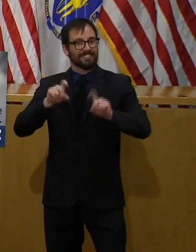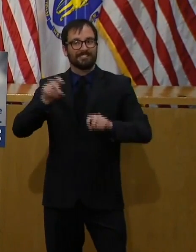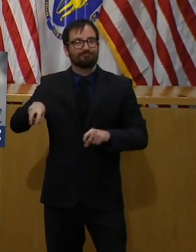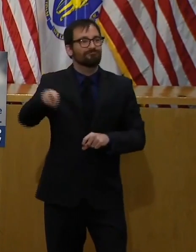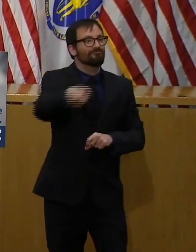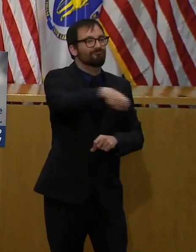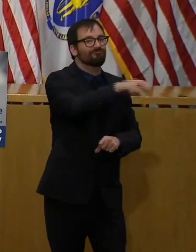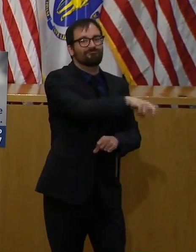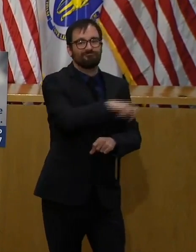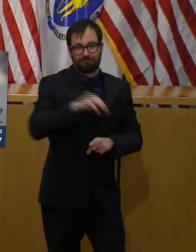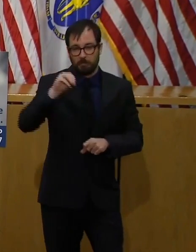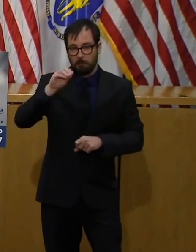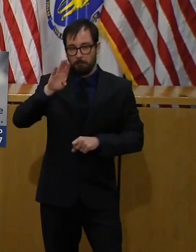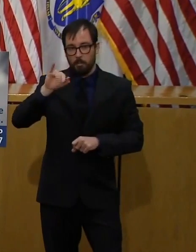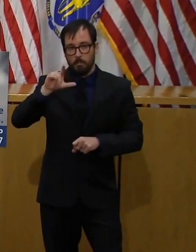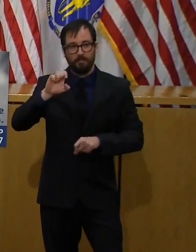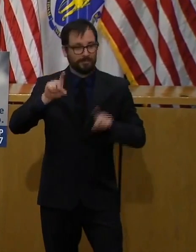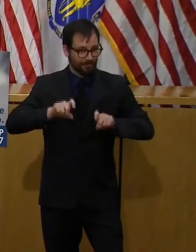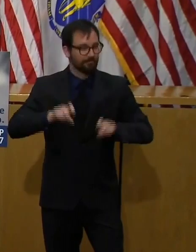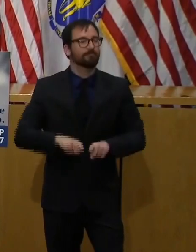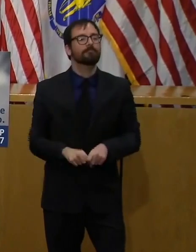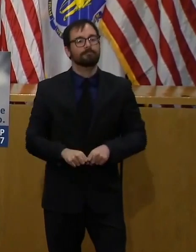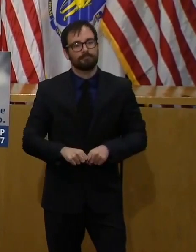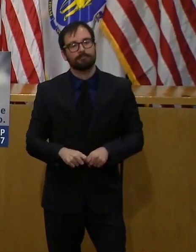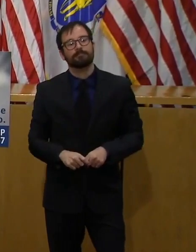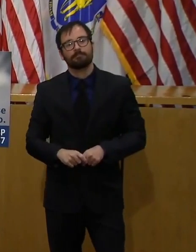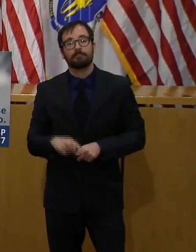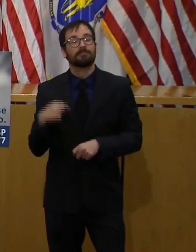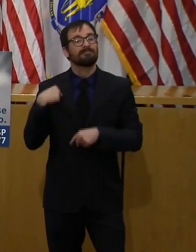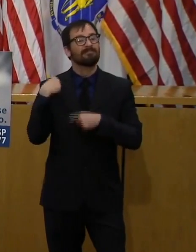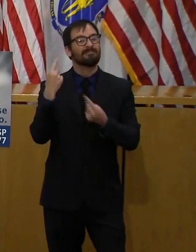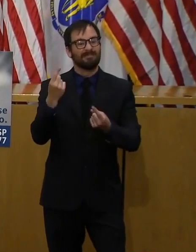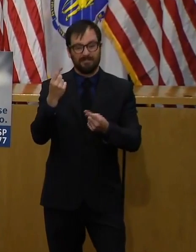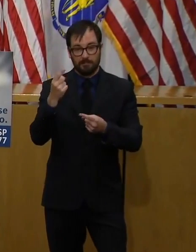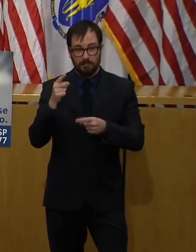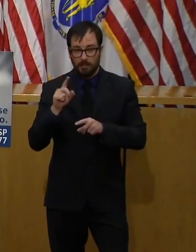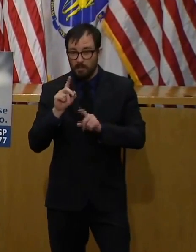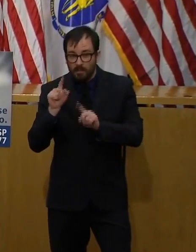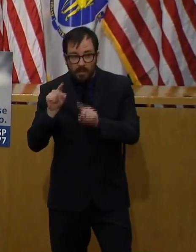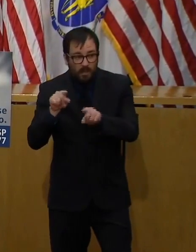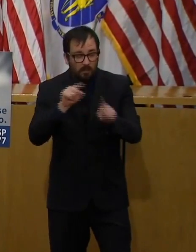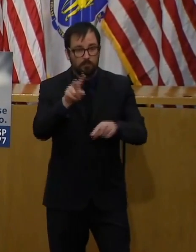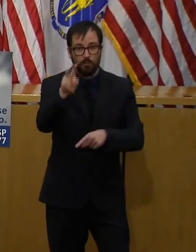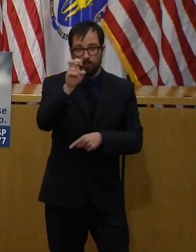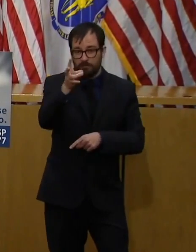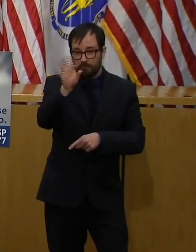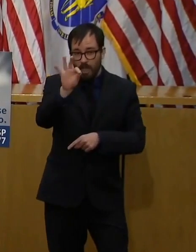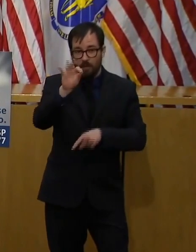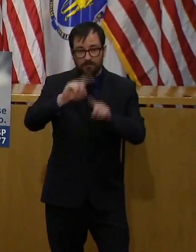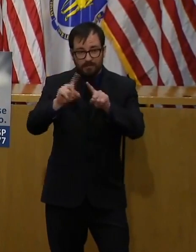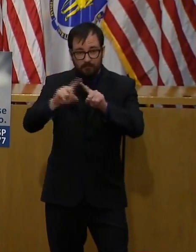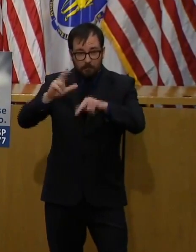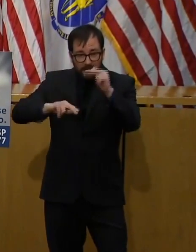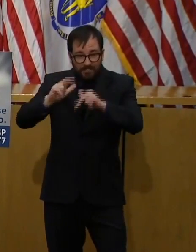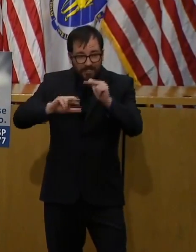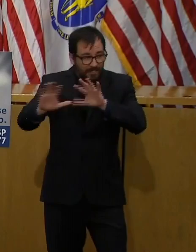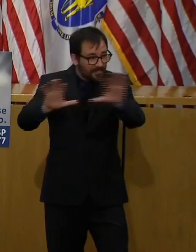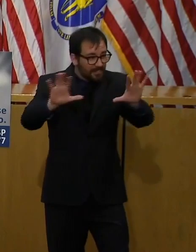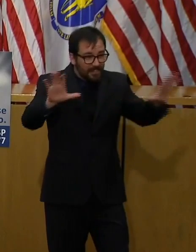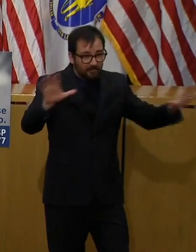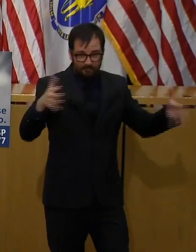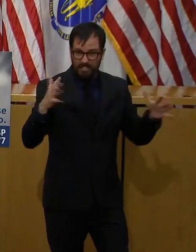at 279 facilities with 5,883 tests so far.